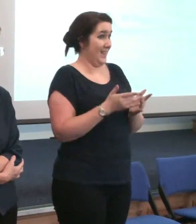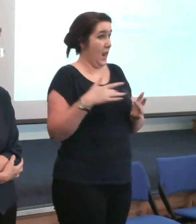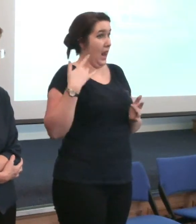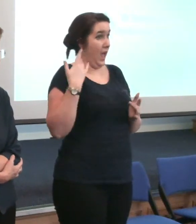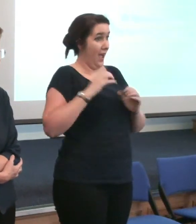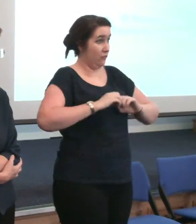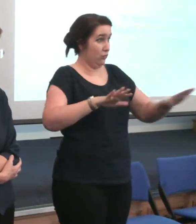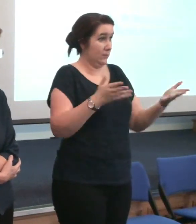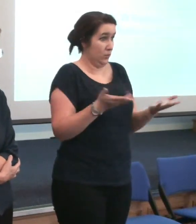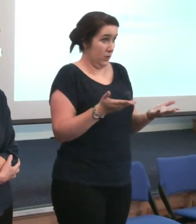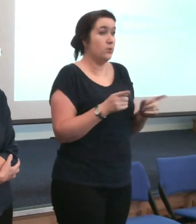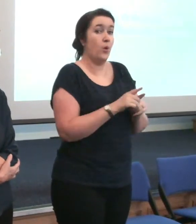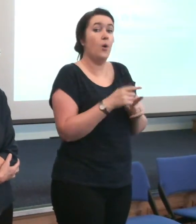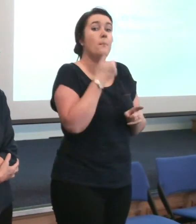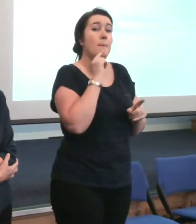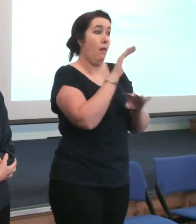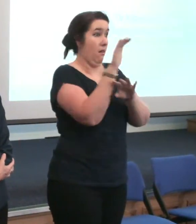tweet in, you can tweet if you.